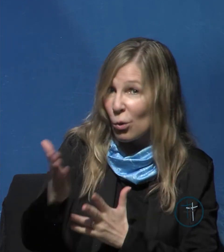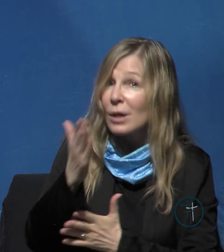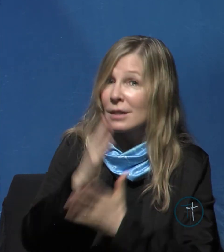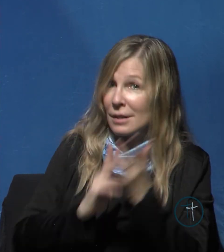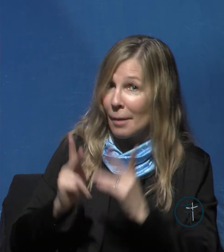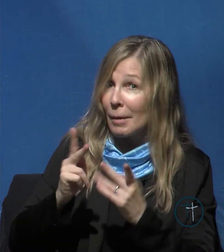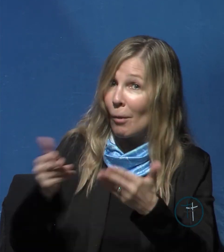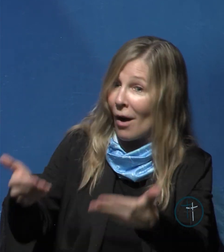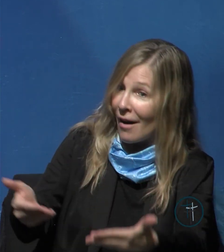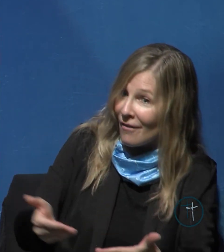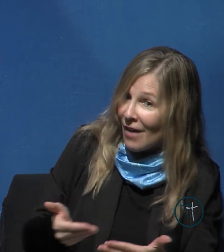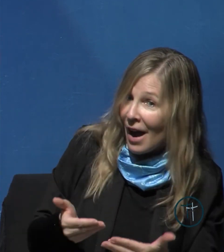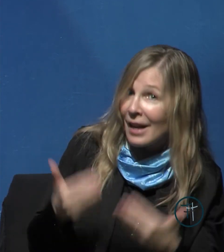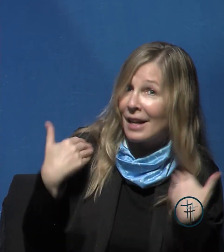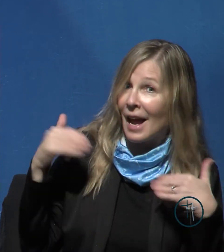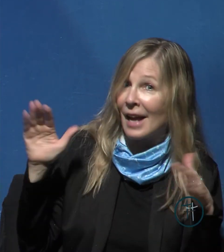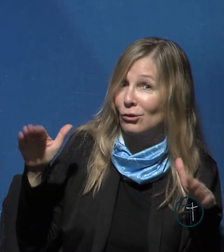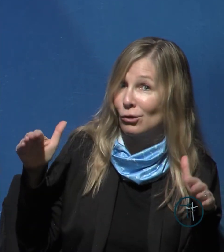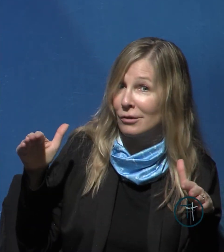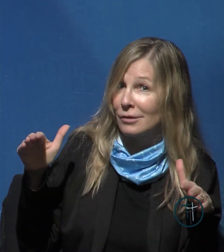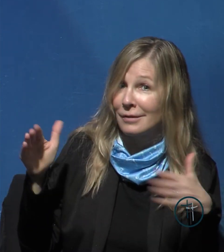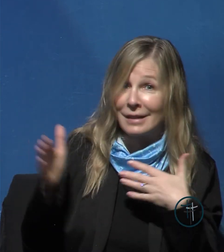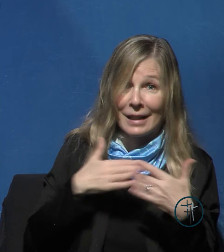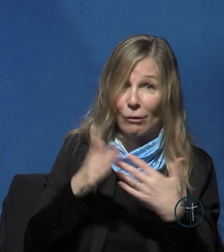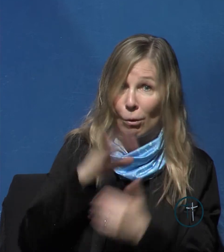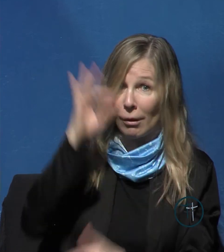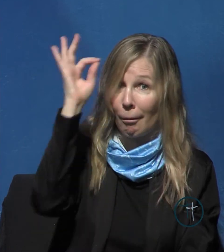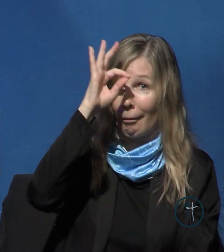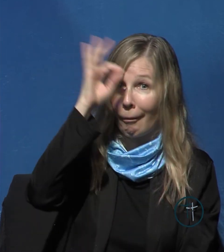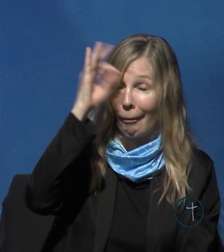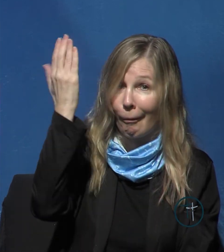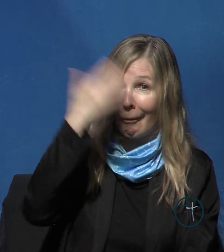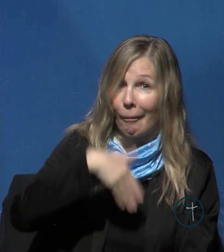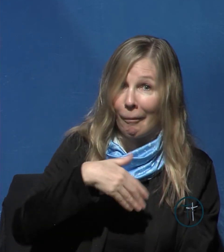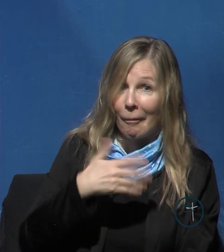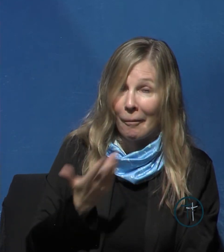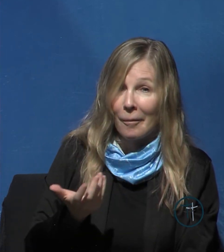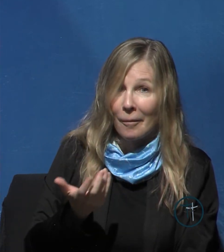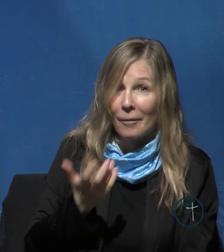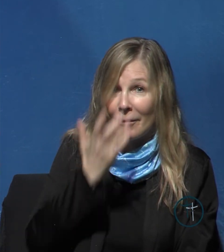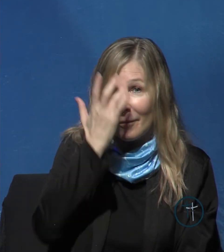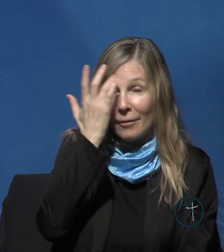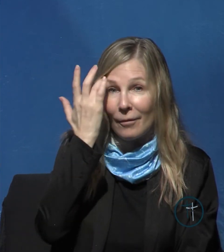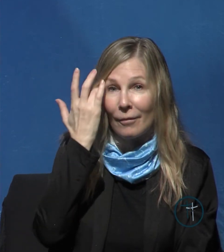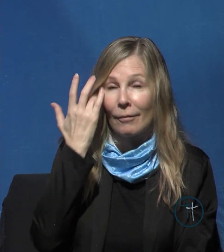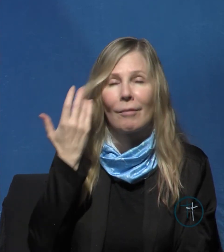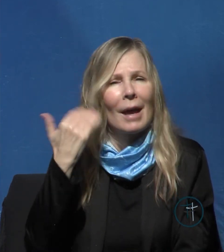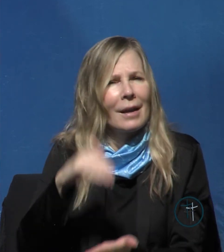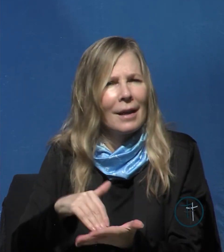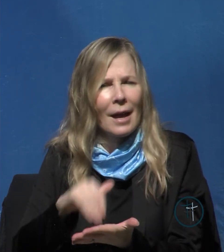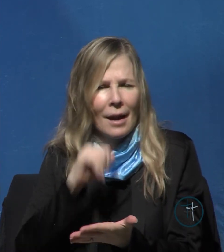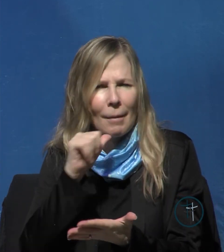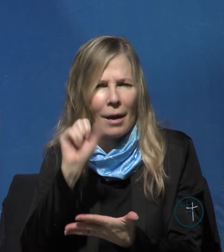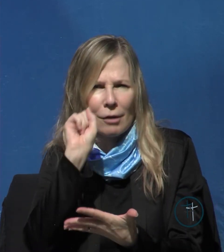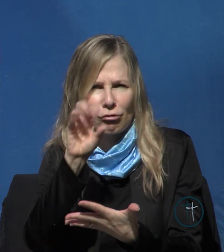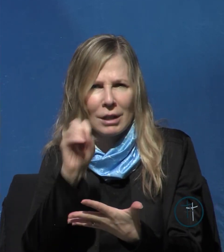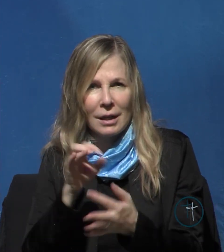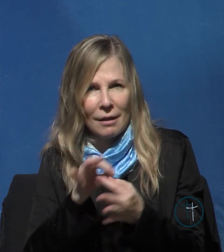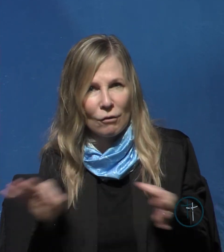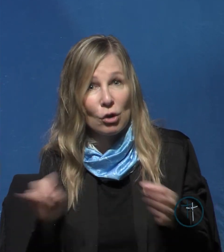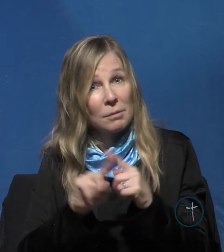have entertained angels without knowing it. Now, again, I won't read these verses, but